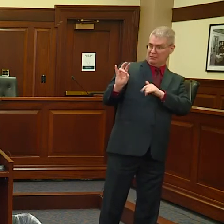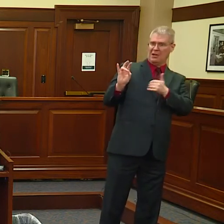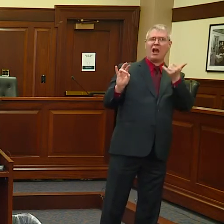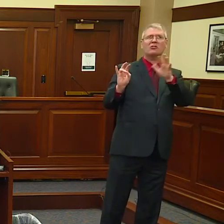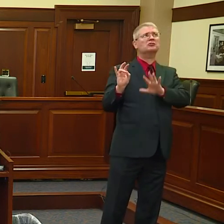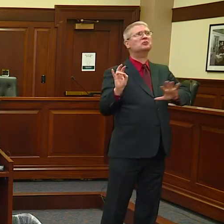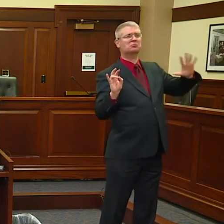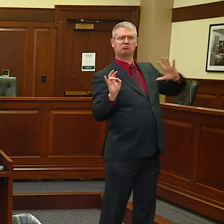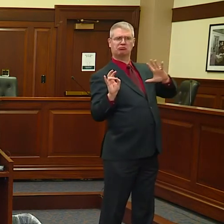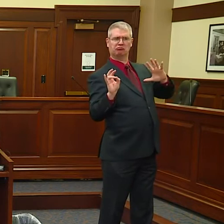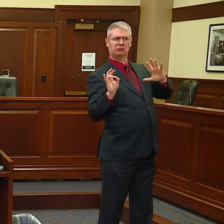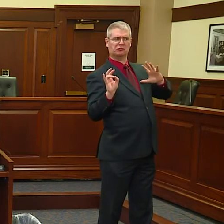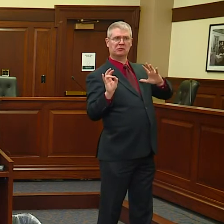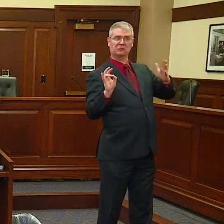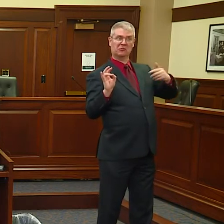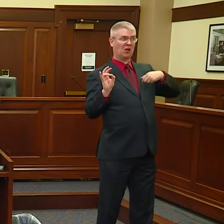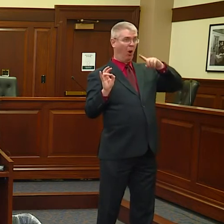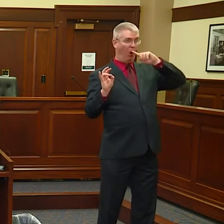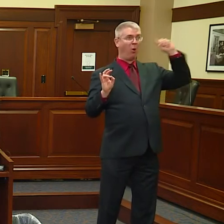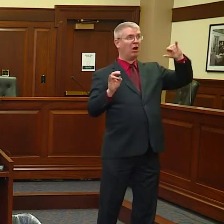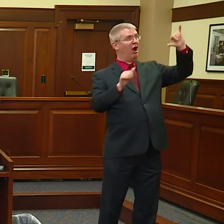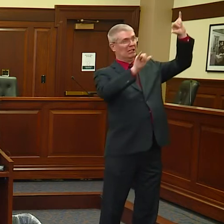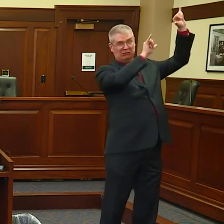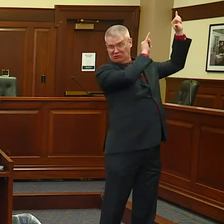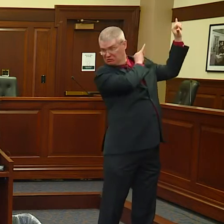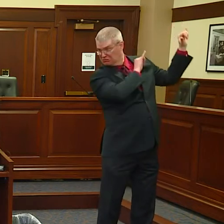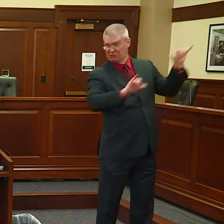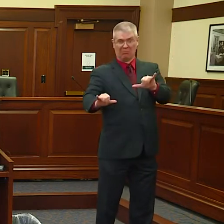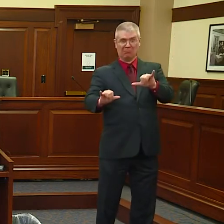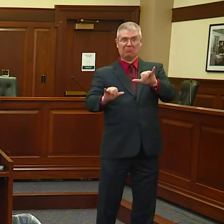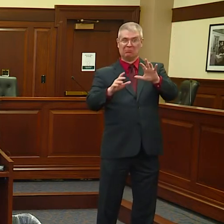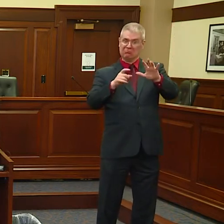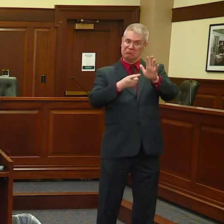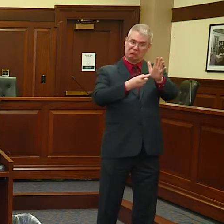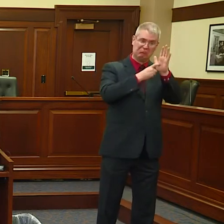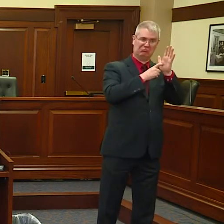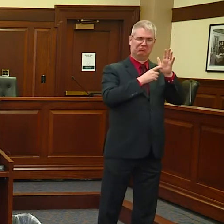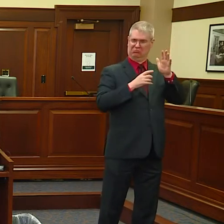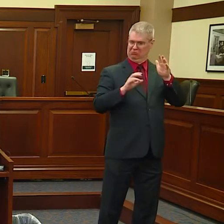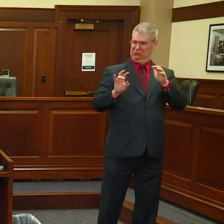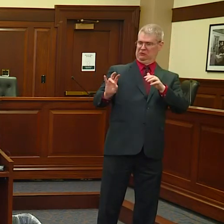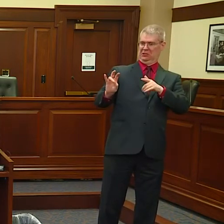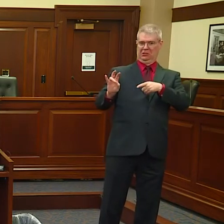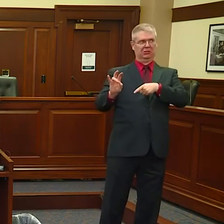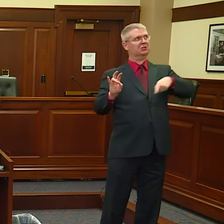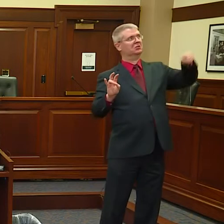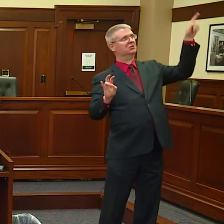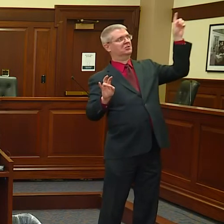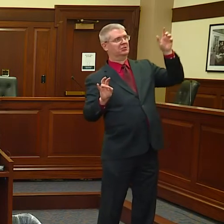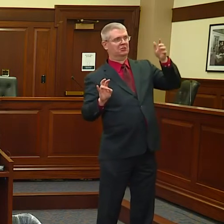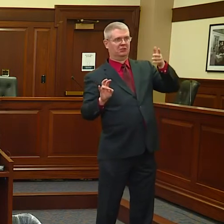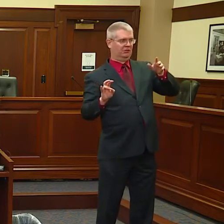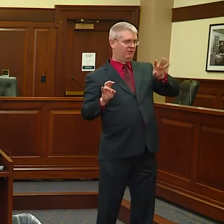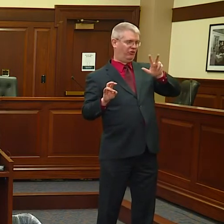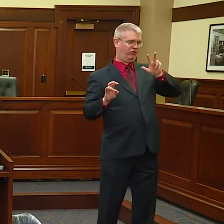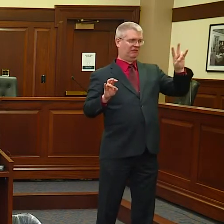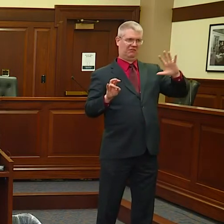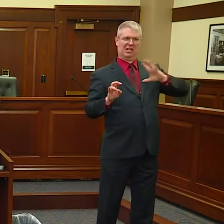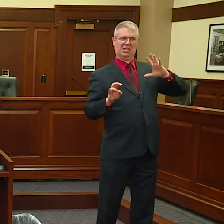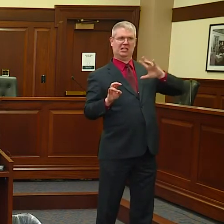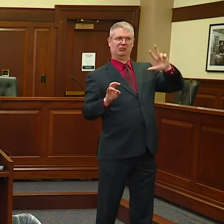mandating masks in their stores. And you've said that that seems to be working. Meanwhile, we're seeing these rising numbers. Are you concerned that when